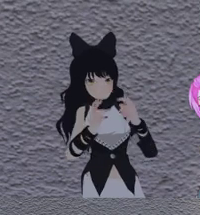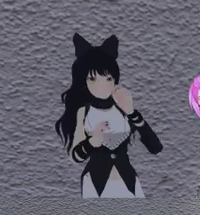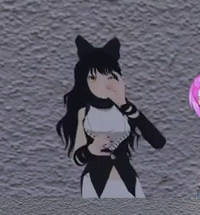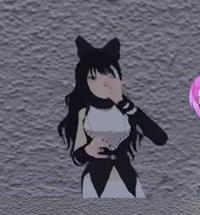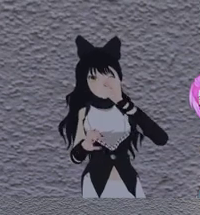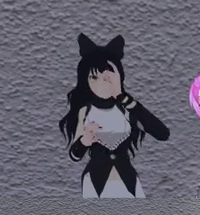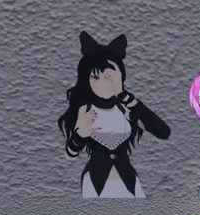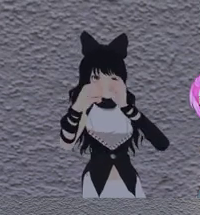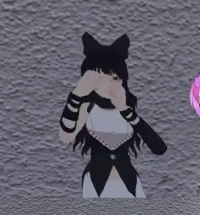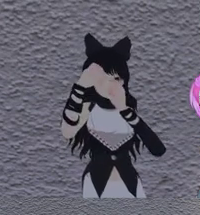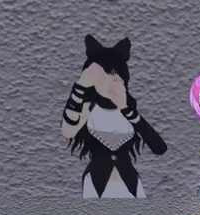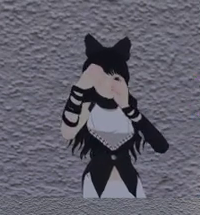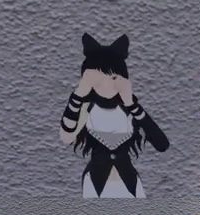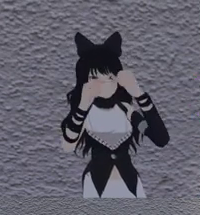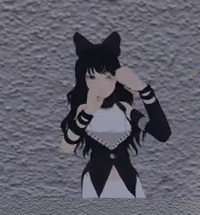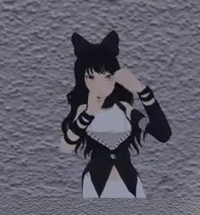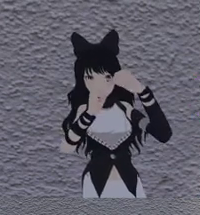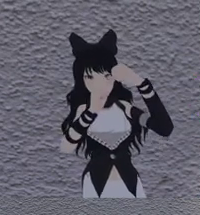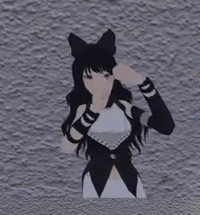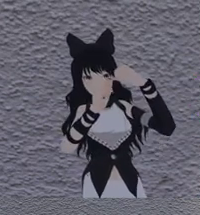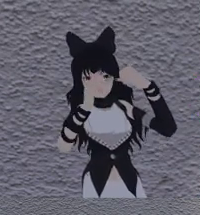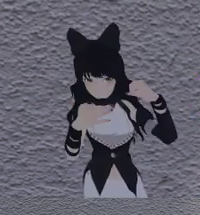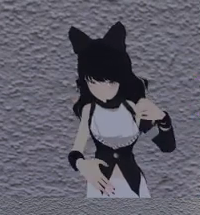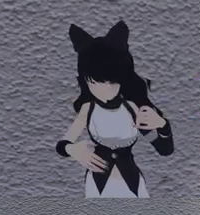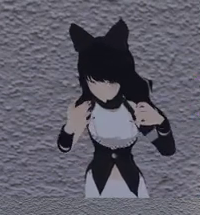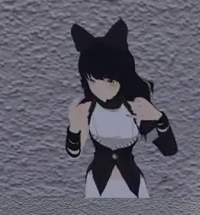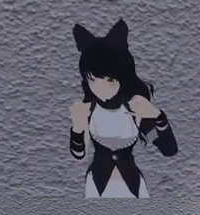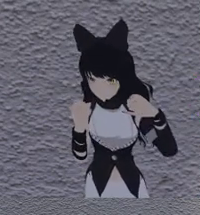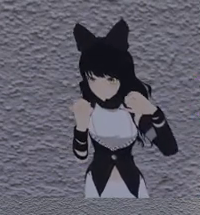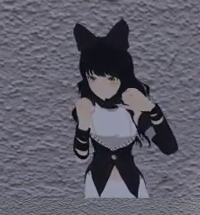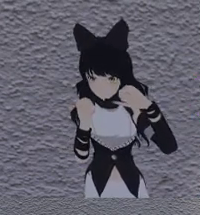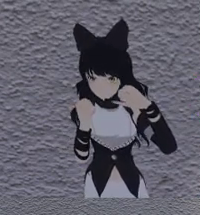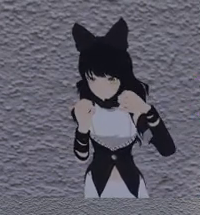very thin. You're showing how skinny they are with your pinkies.